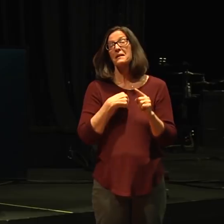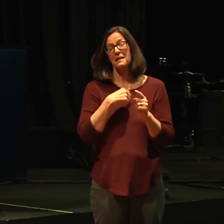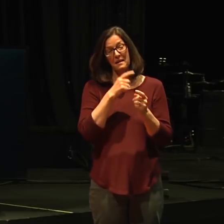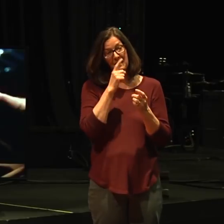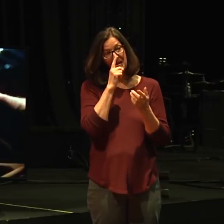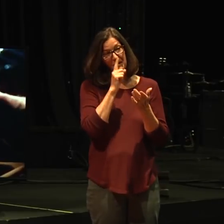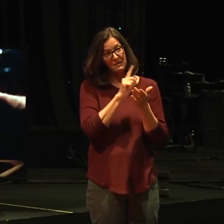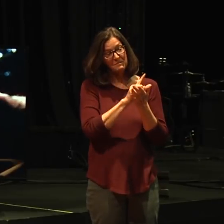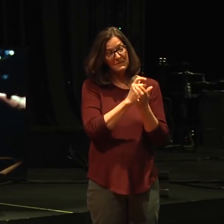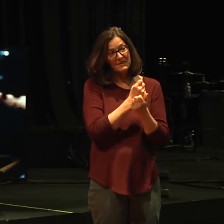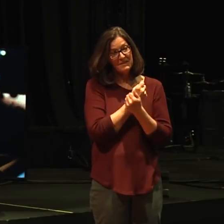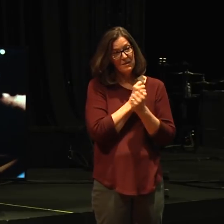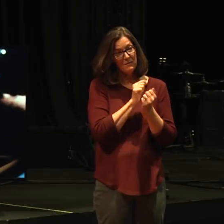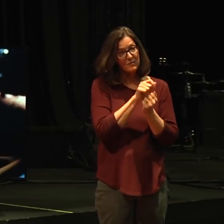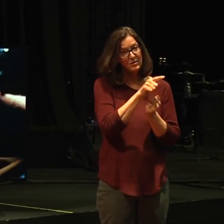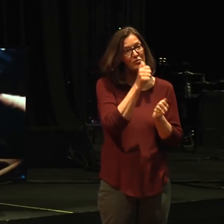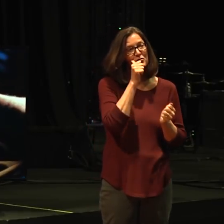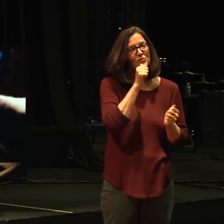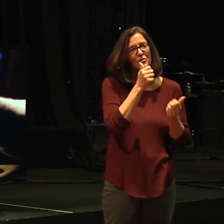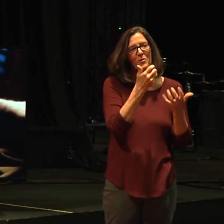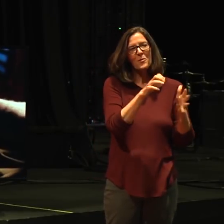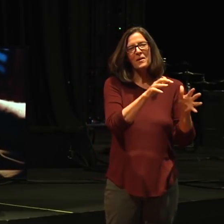and I don't want to leave her.